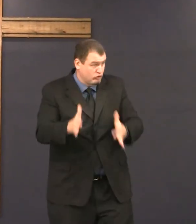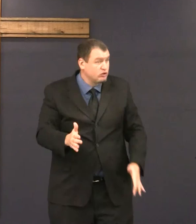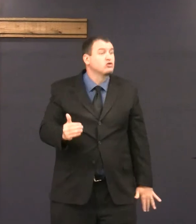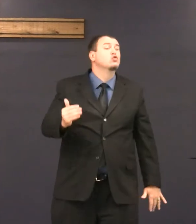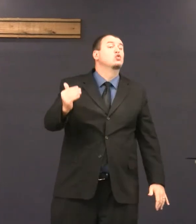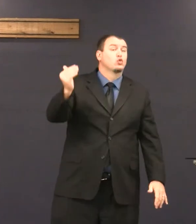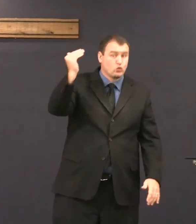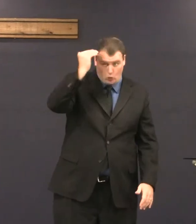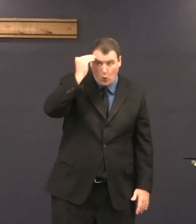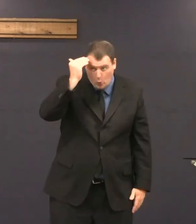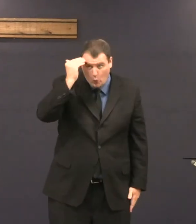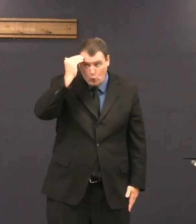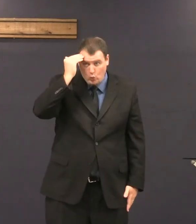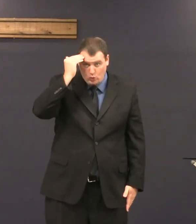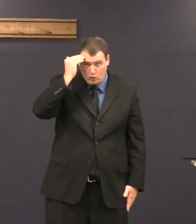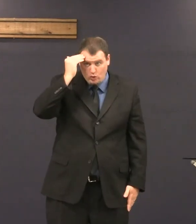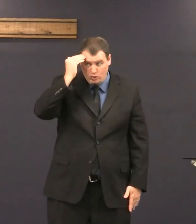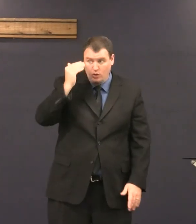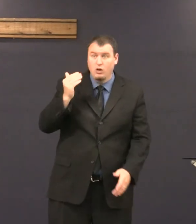different. And many Christians know.